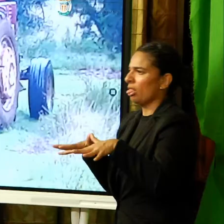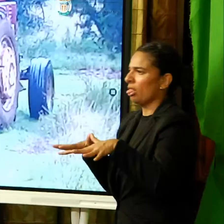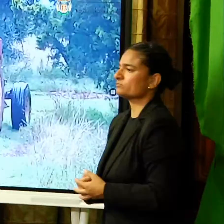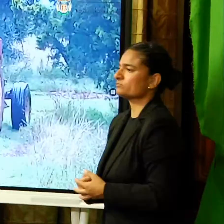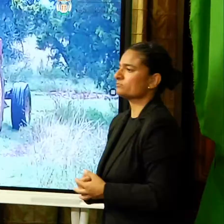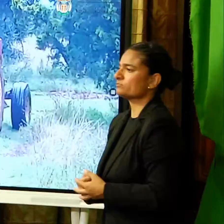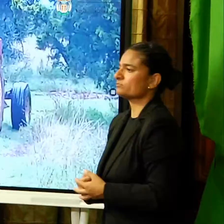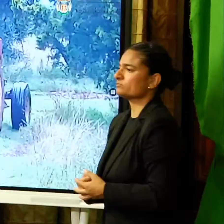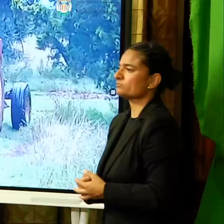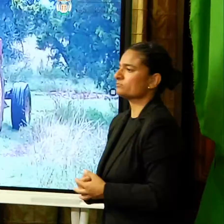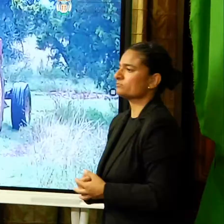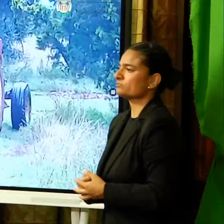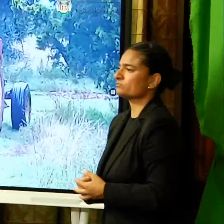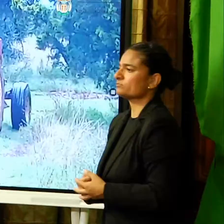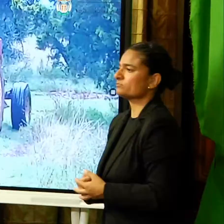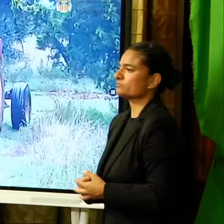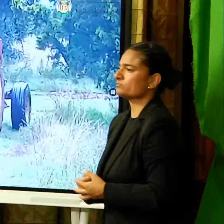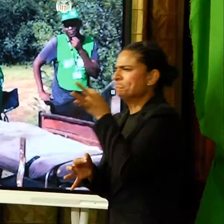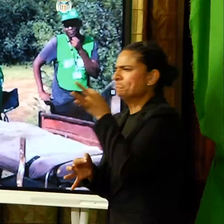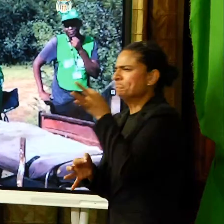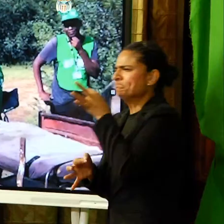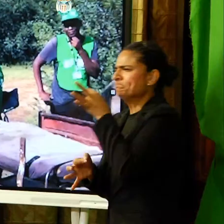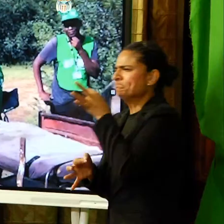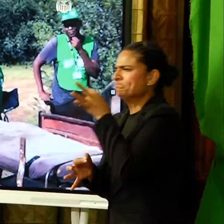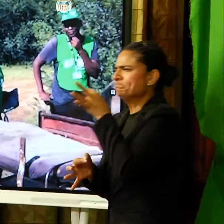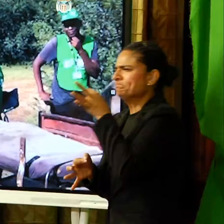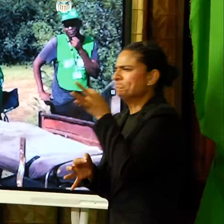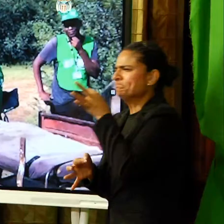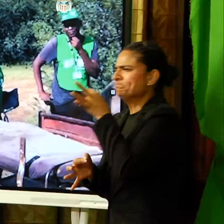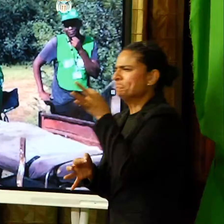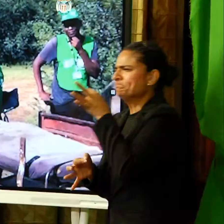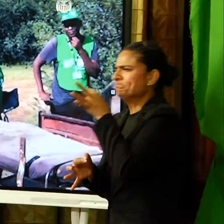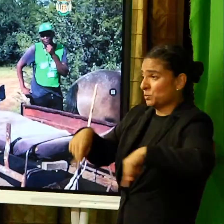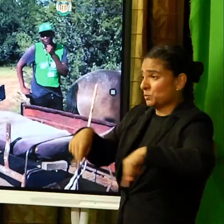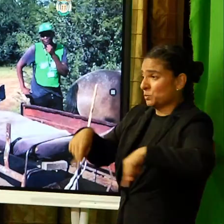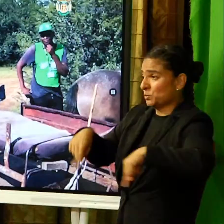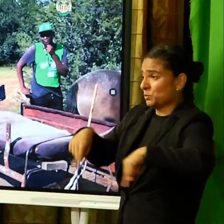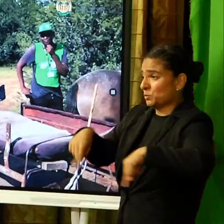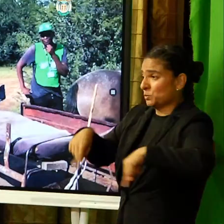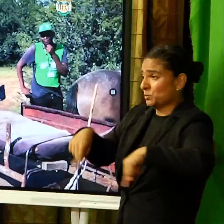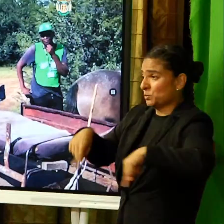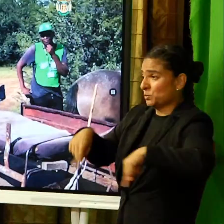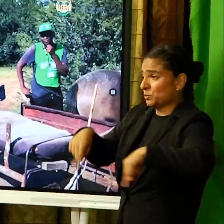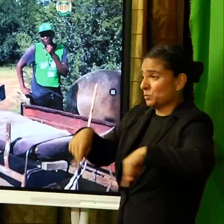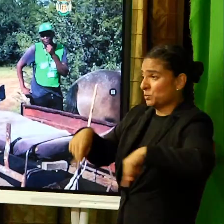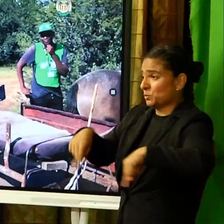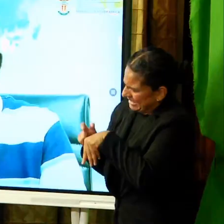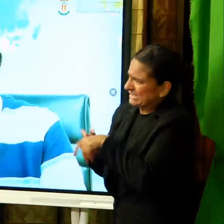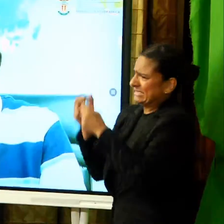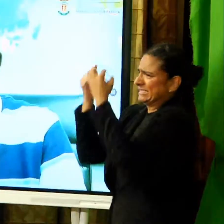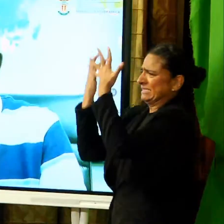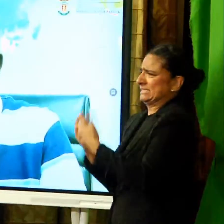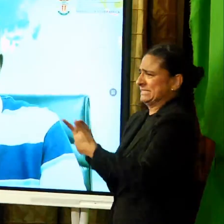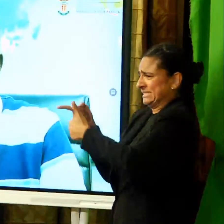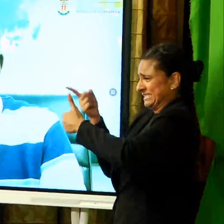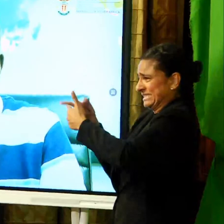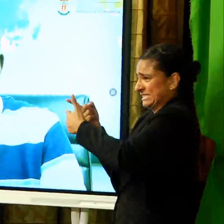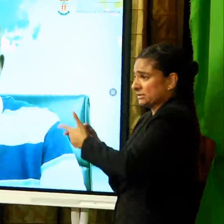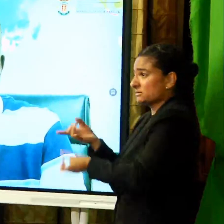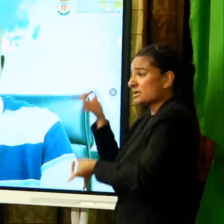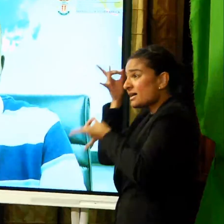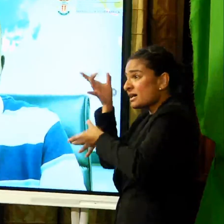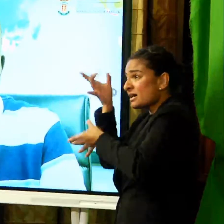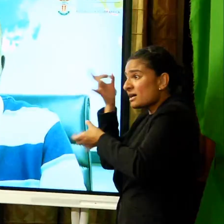importance of a census for the country. Census 2022 data provides insights